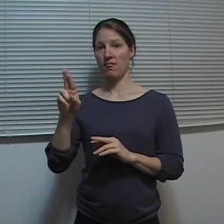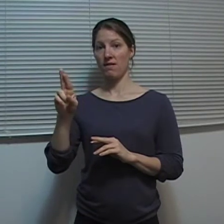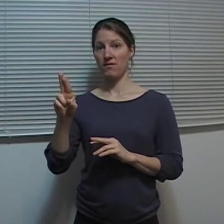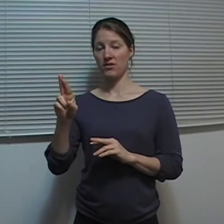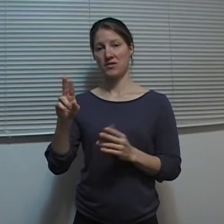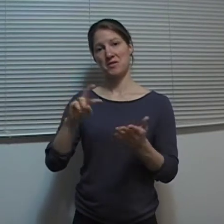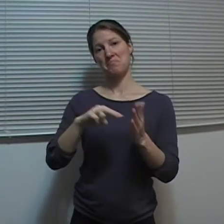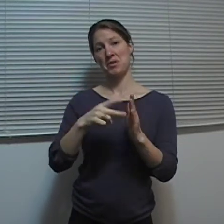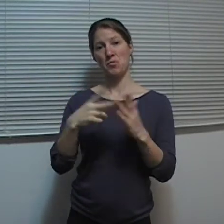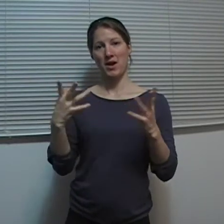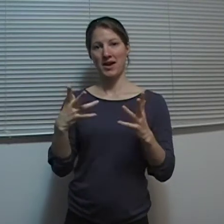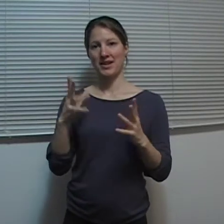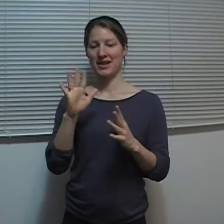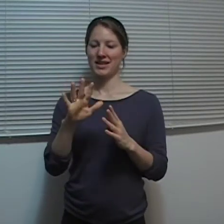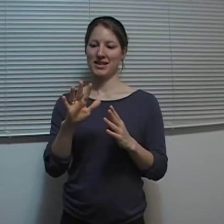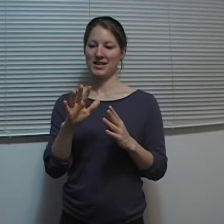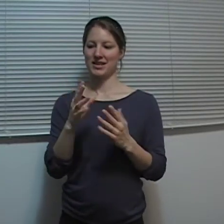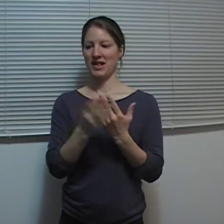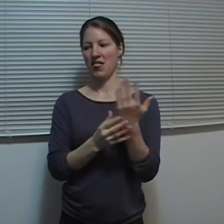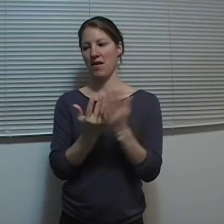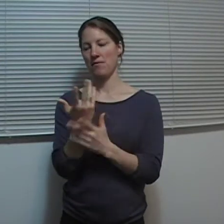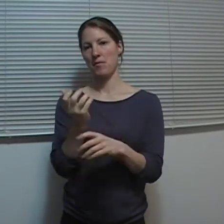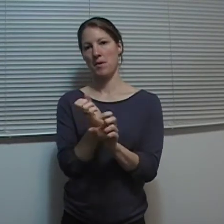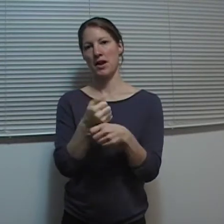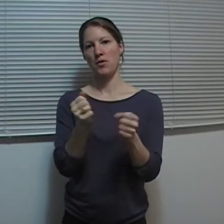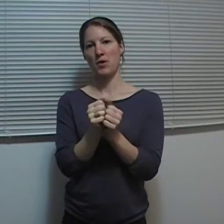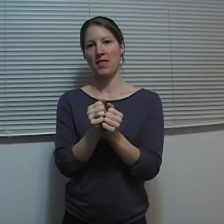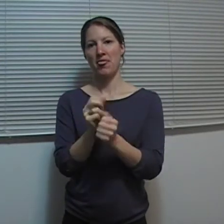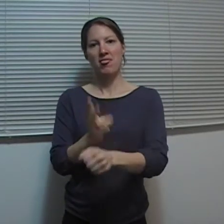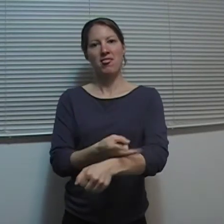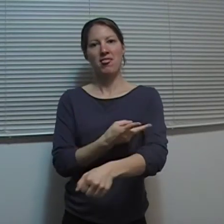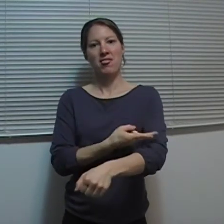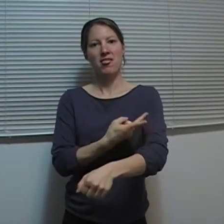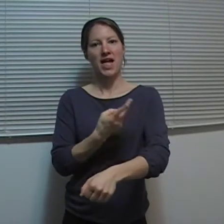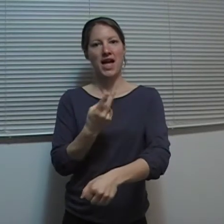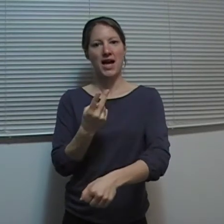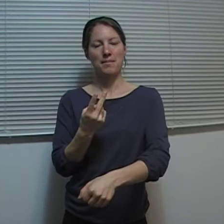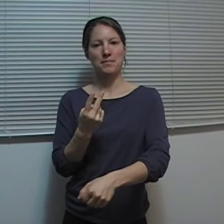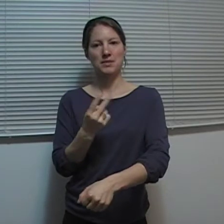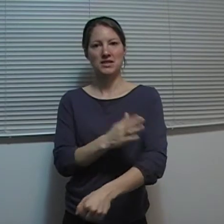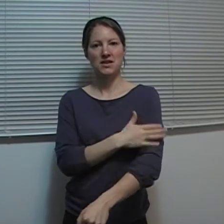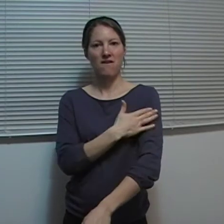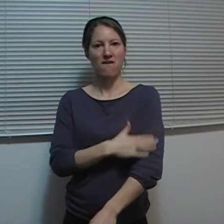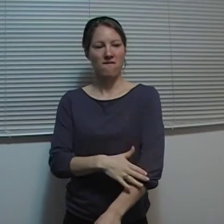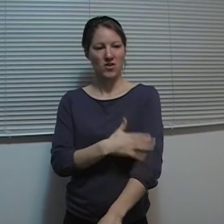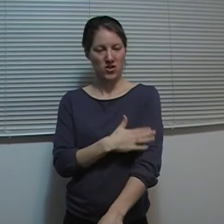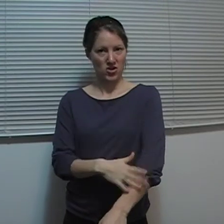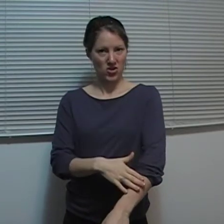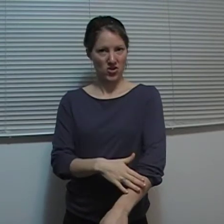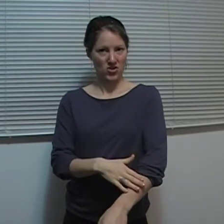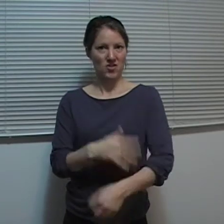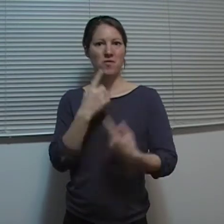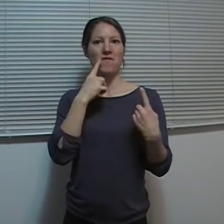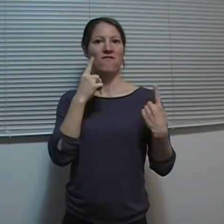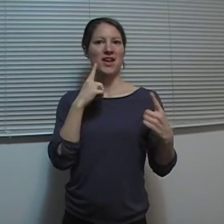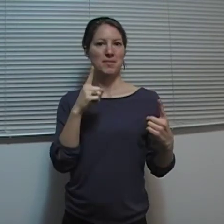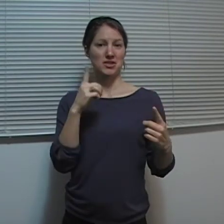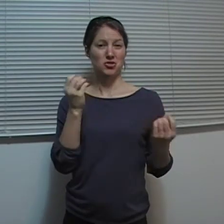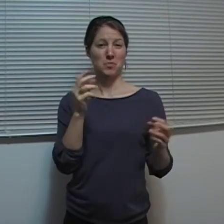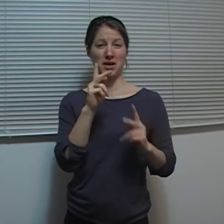people began to buy John Shakespeare's gloves. You would think that'd be enough for him, but it wasn't.